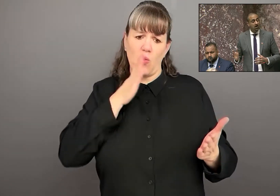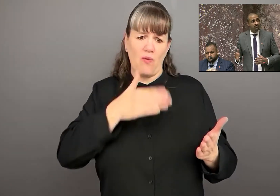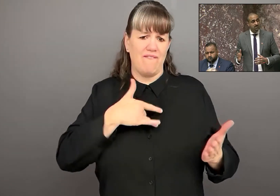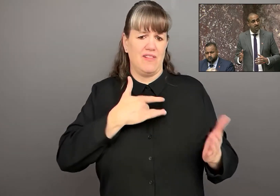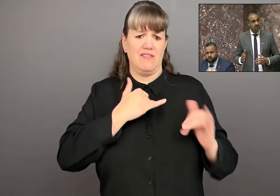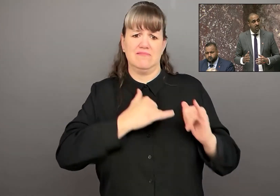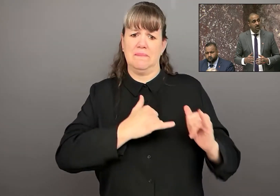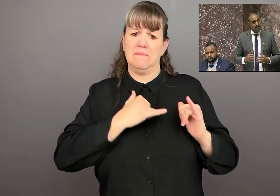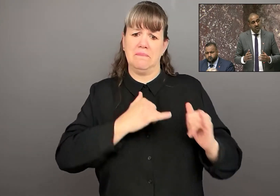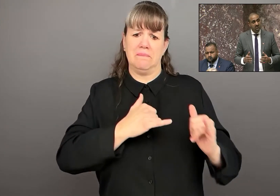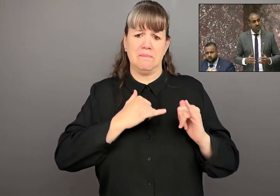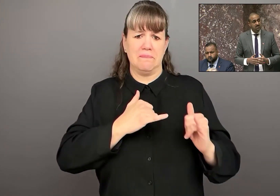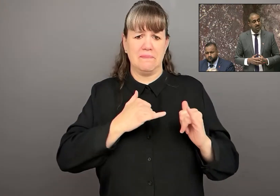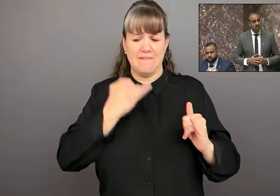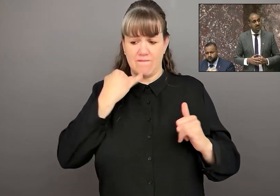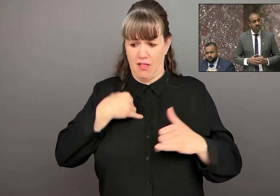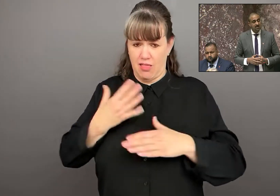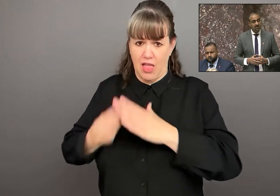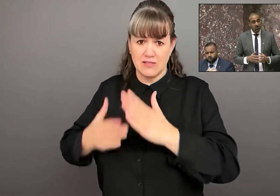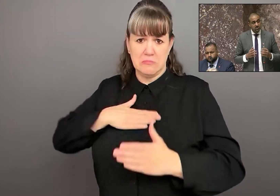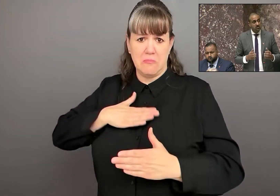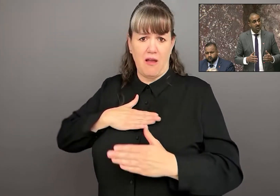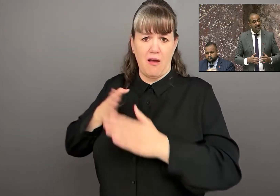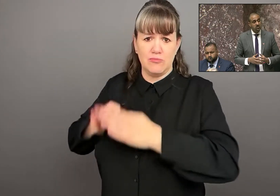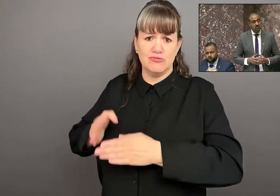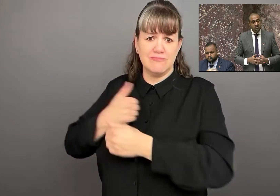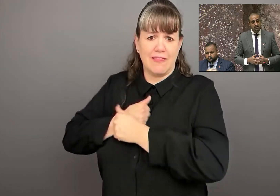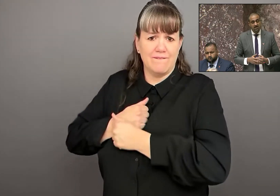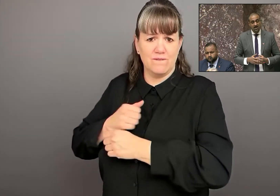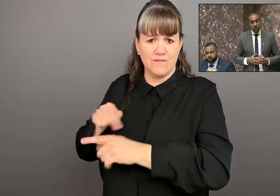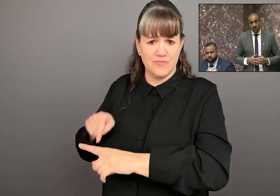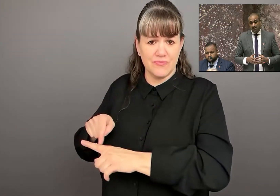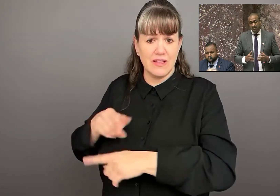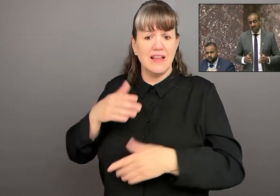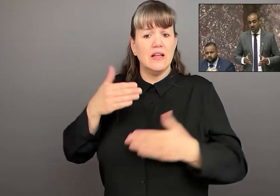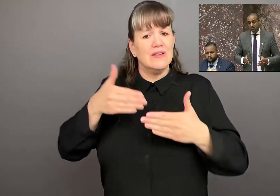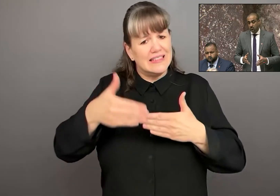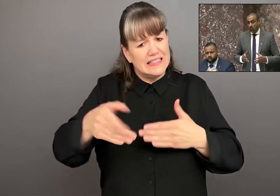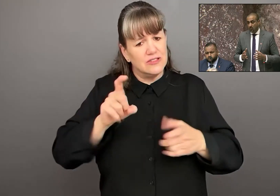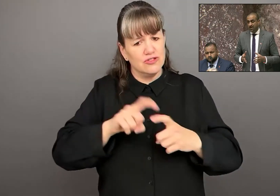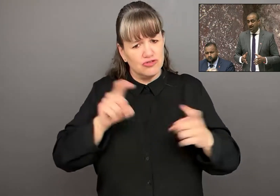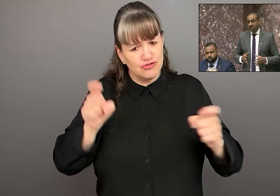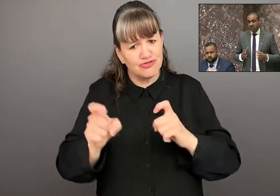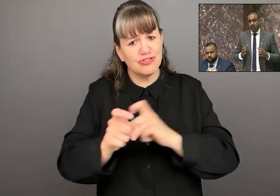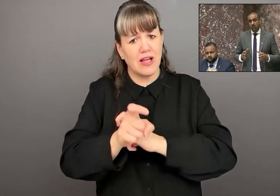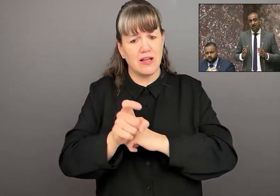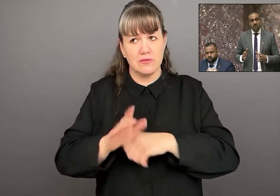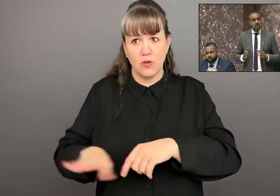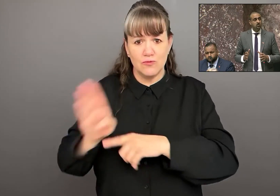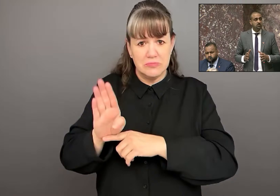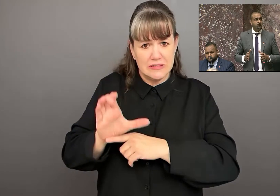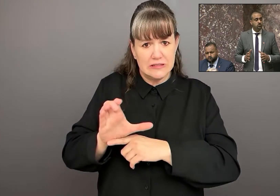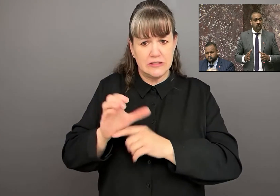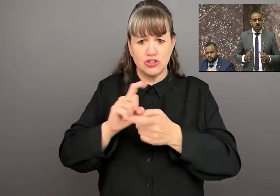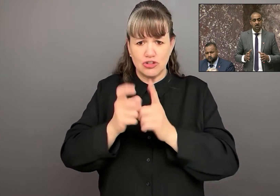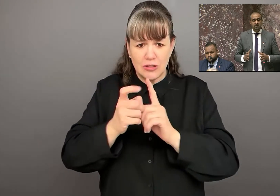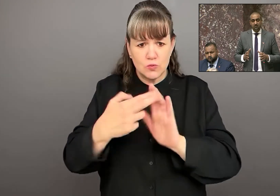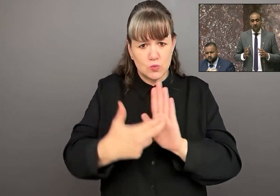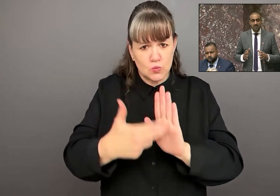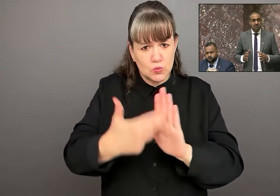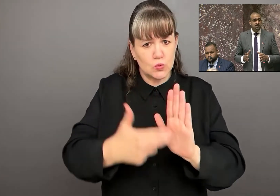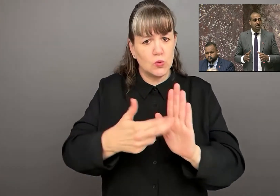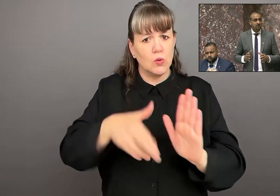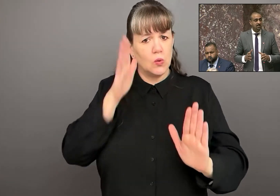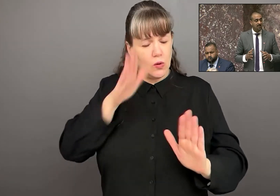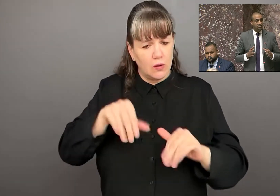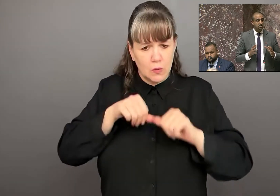the province because of this incident. It all started last year, and we're going to continue to do what we can to support every single individual that